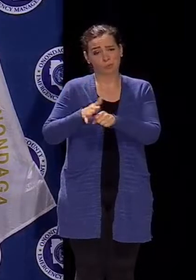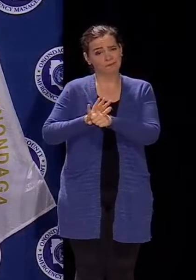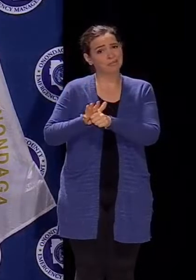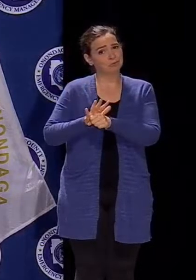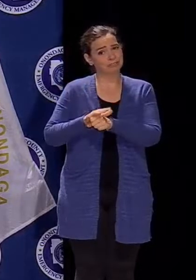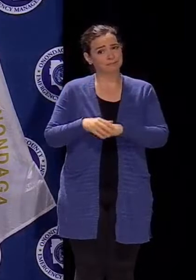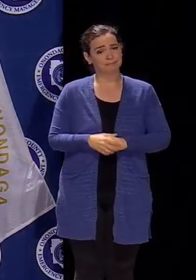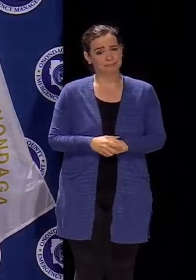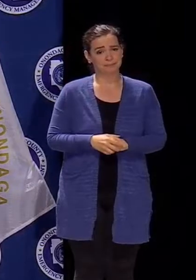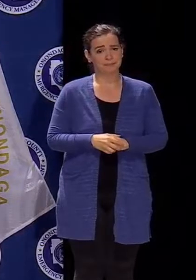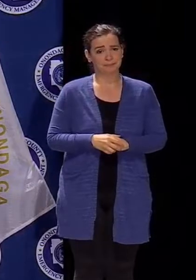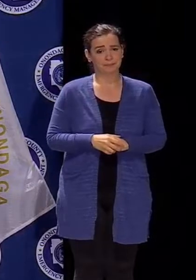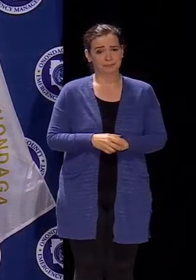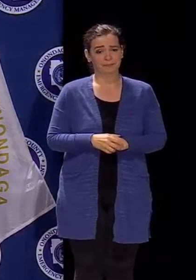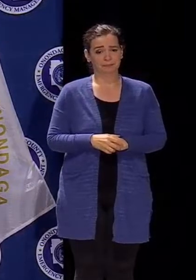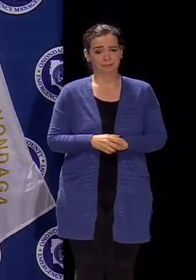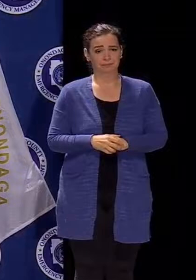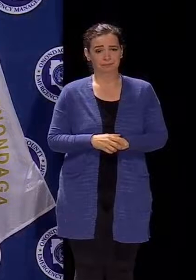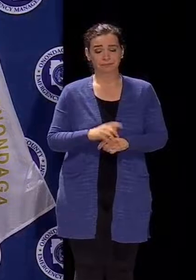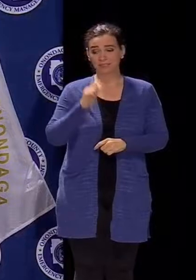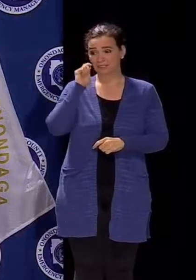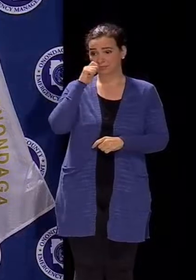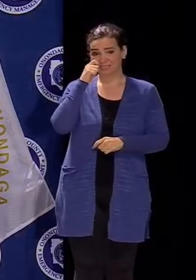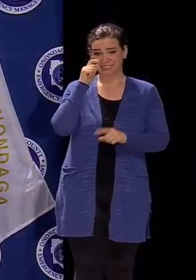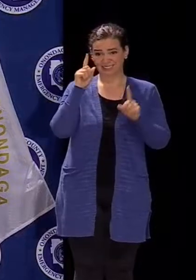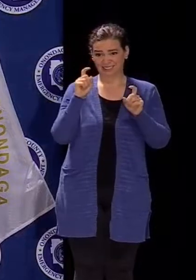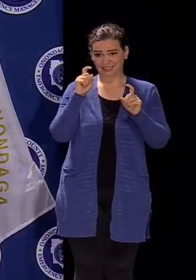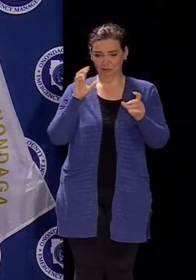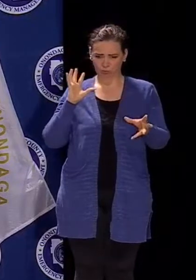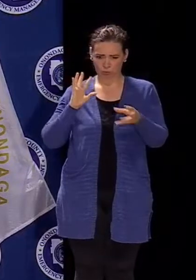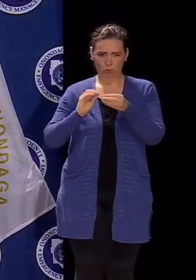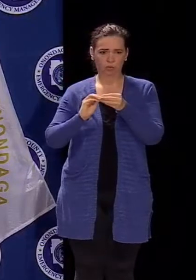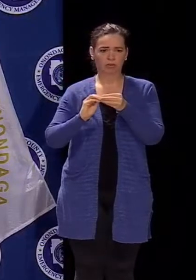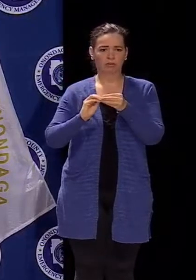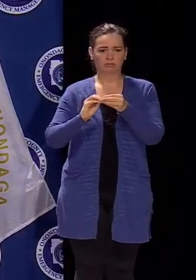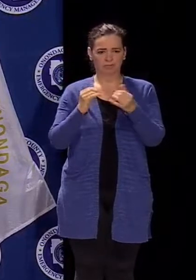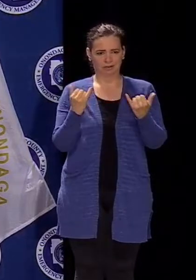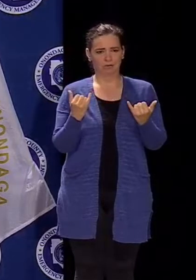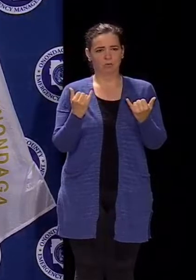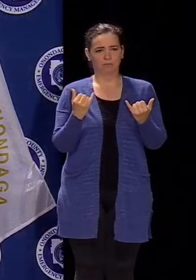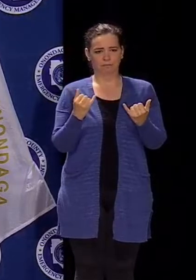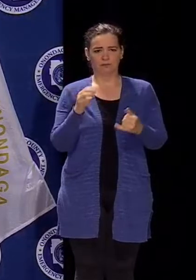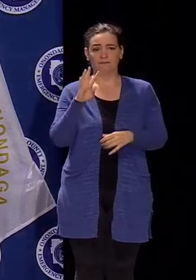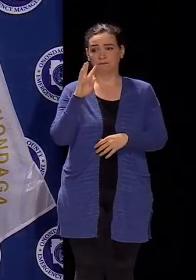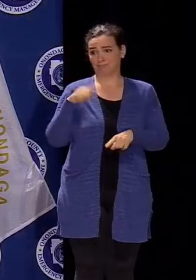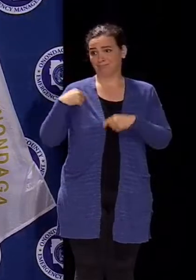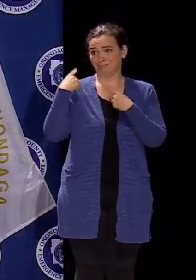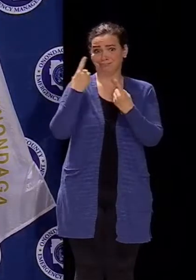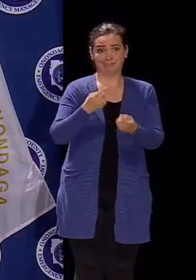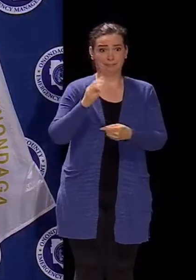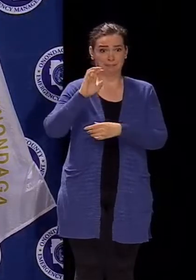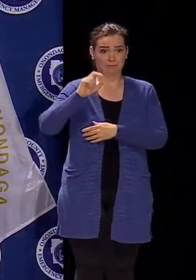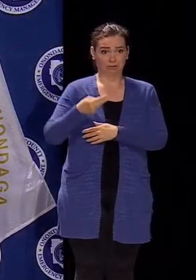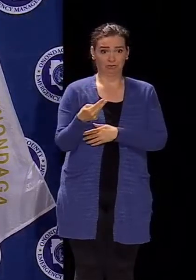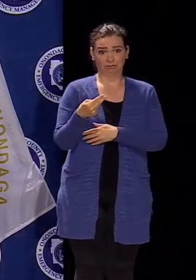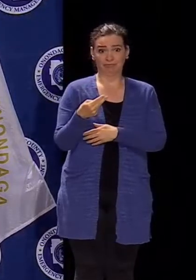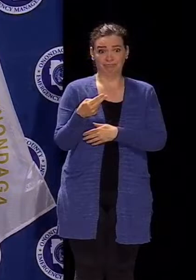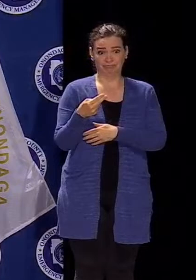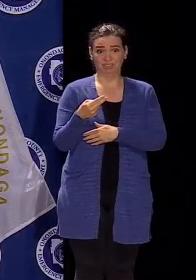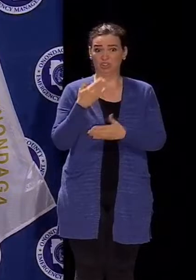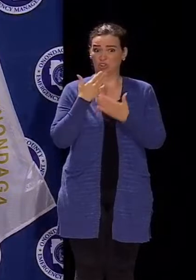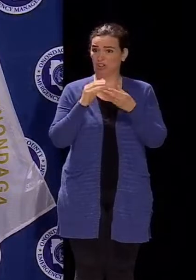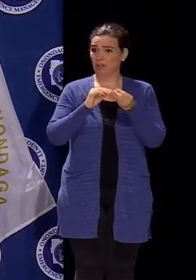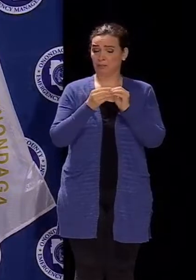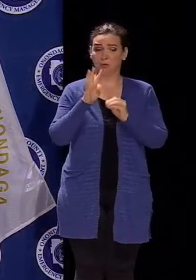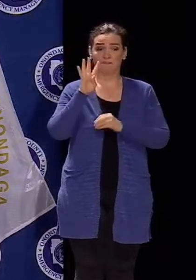Related to testing, we've now passed a good benchmark, 40,000 tests, 40,024 to